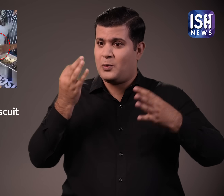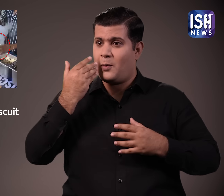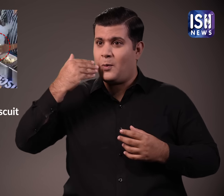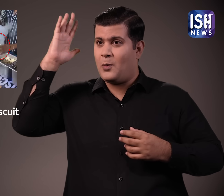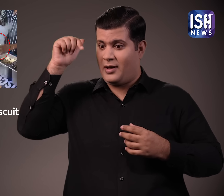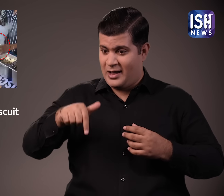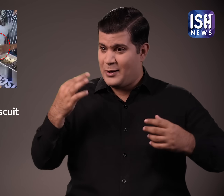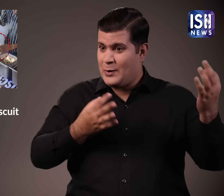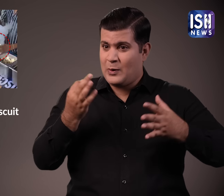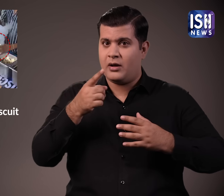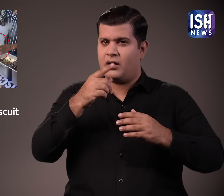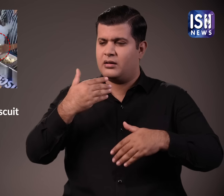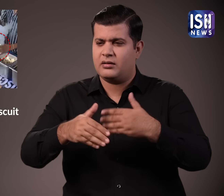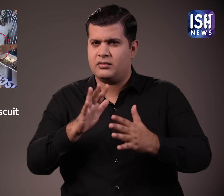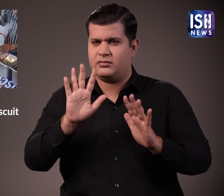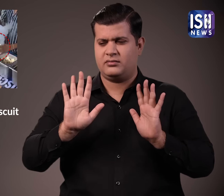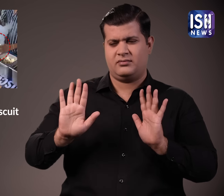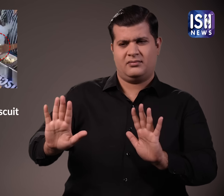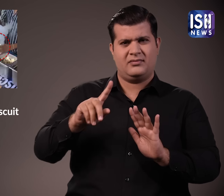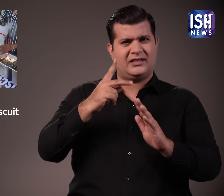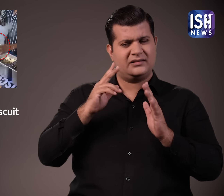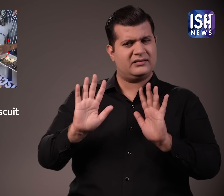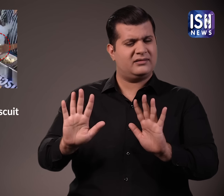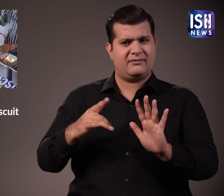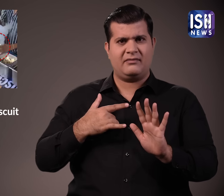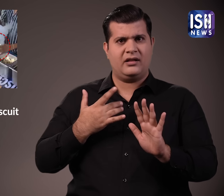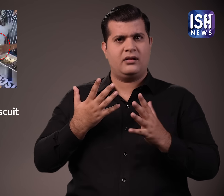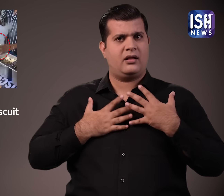Avoid such new and weird food items as it can harm you.